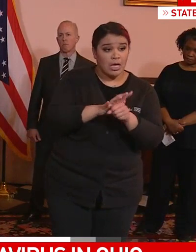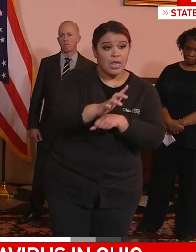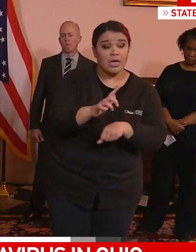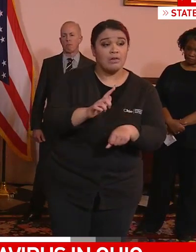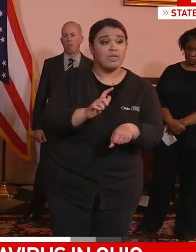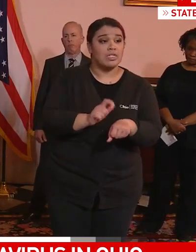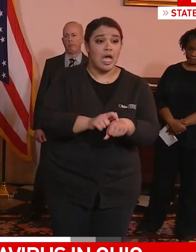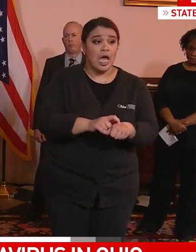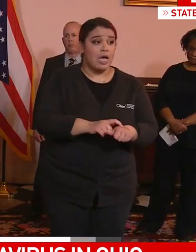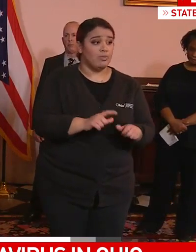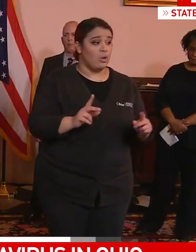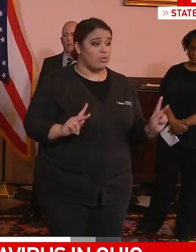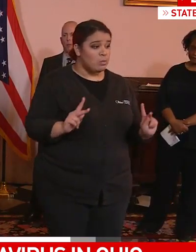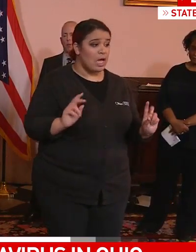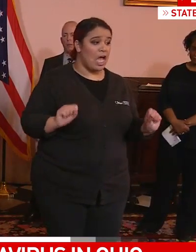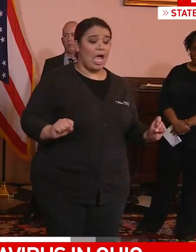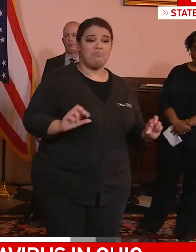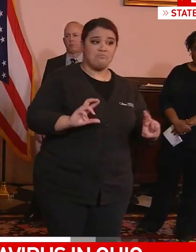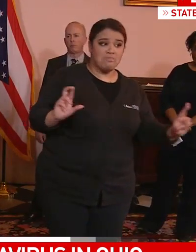because this